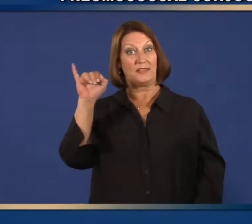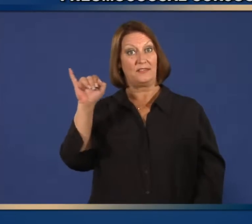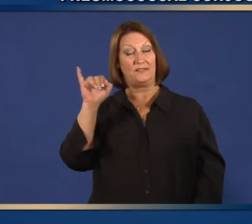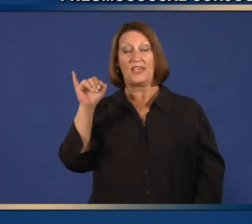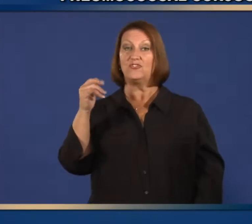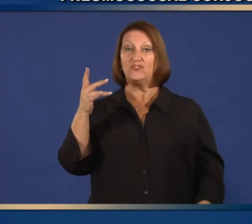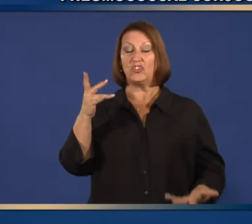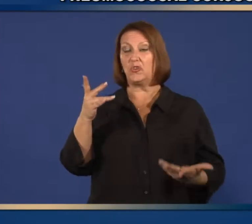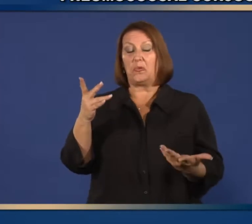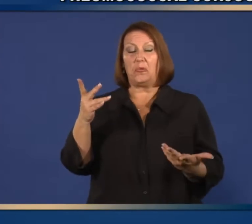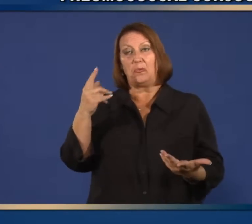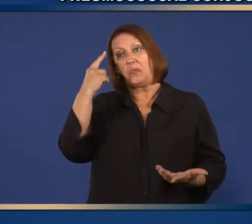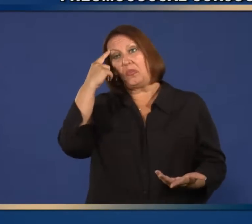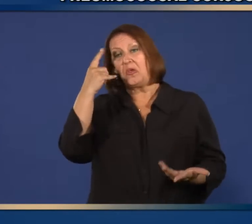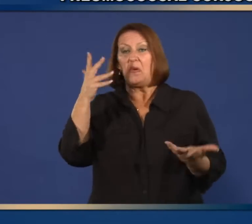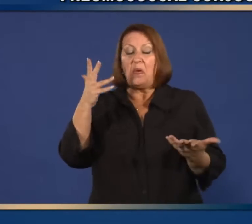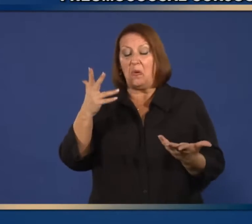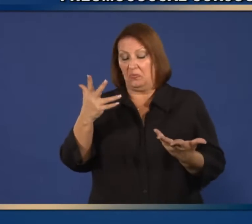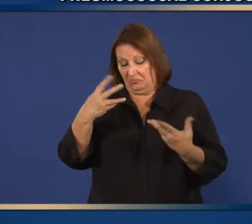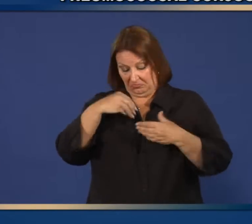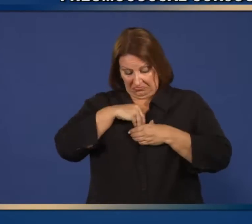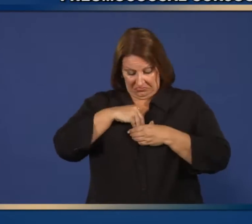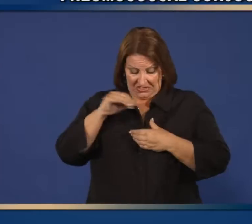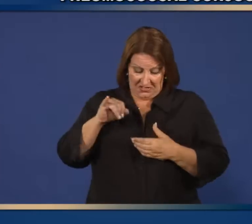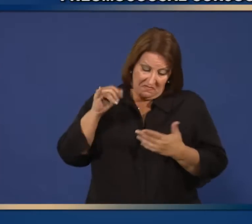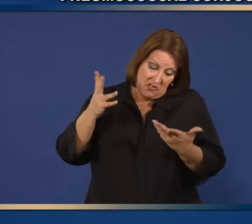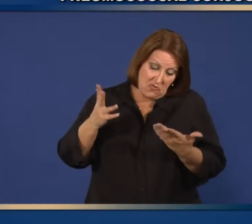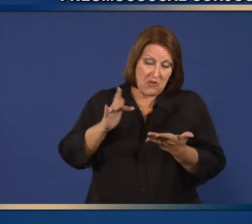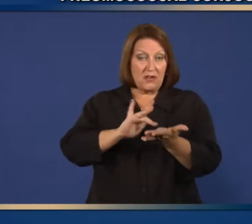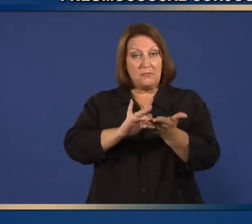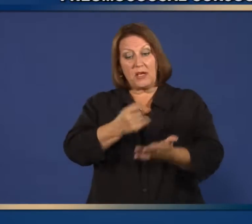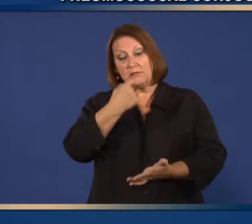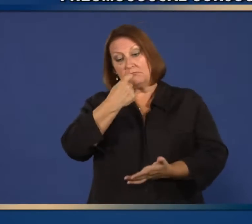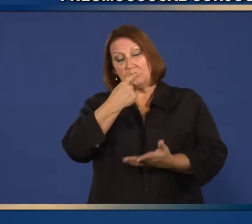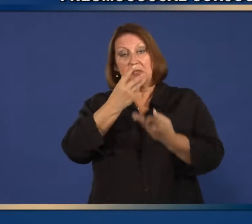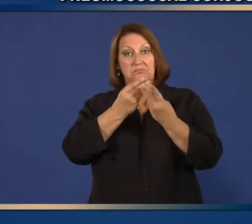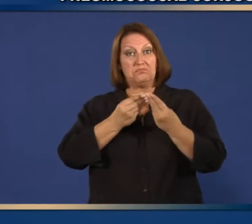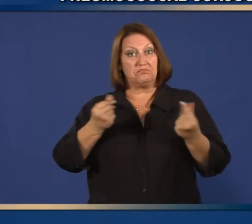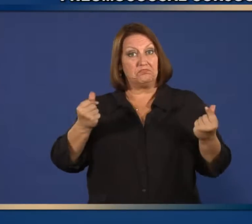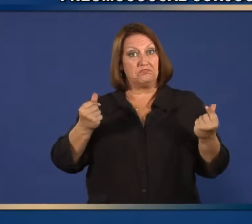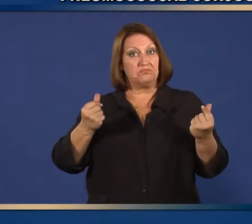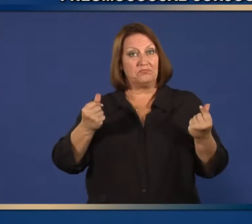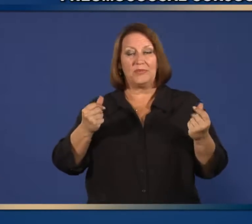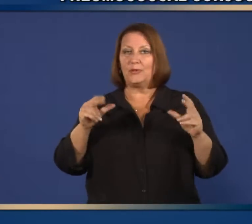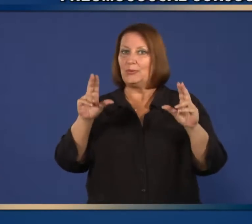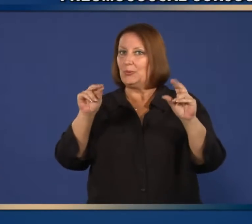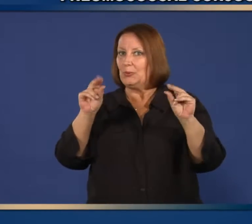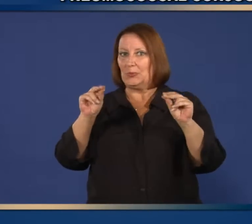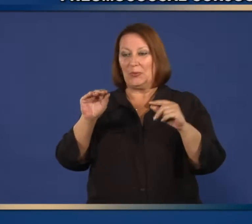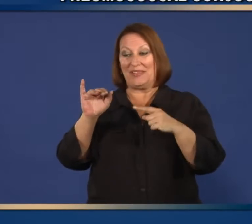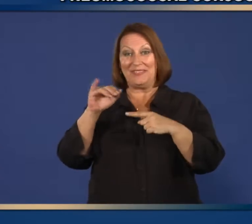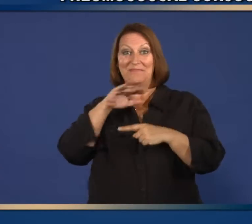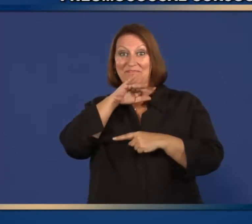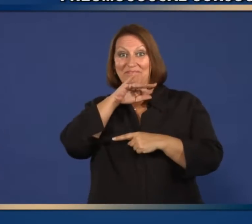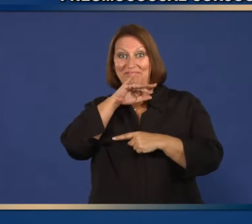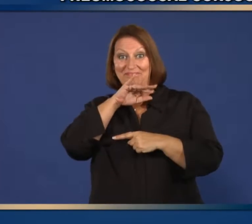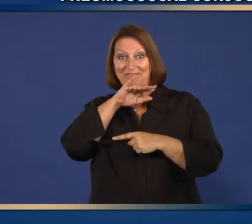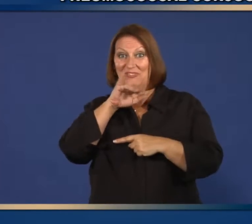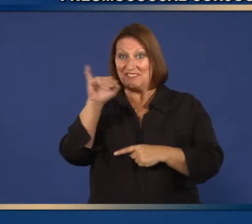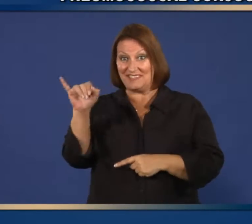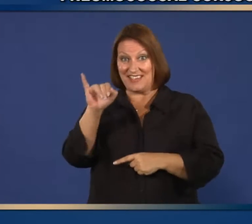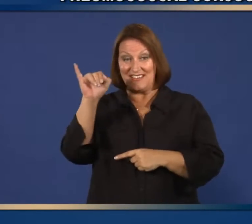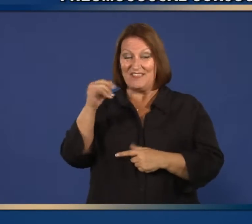Pneumococcal infections may be hard to treat because some strains of the bacteria have